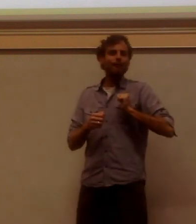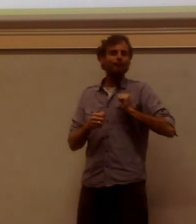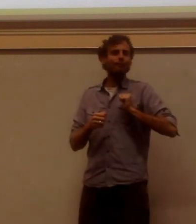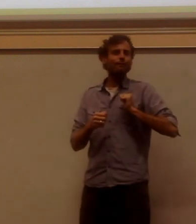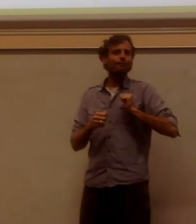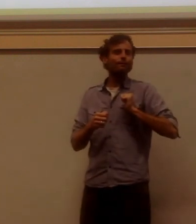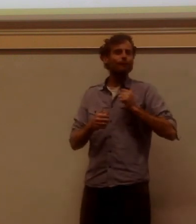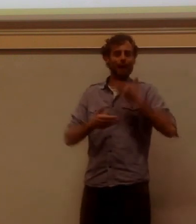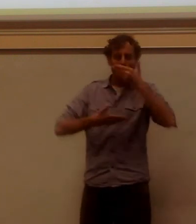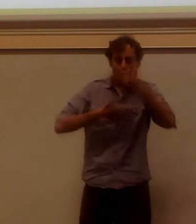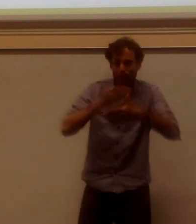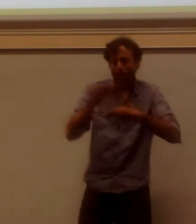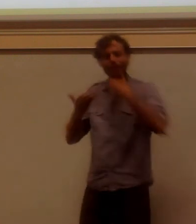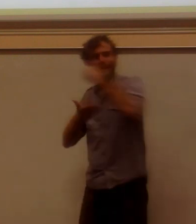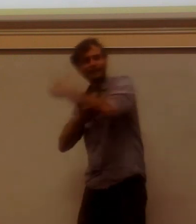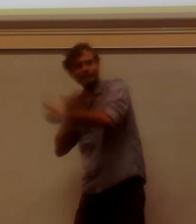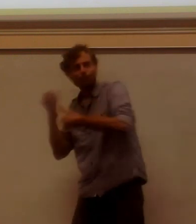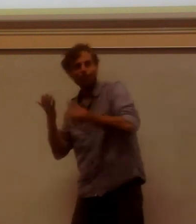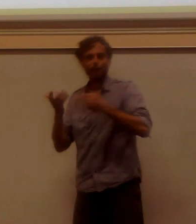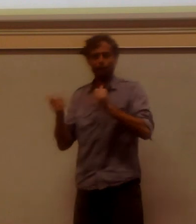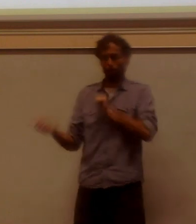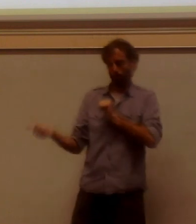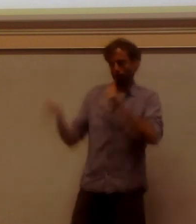MEP and their expectations, what they would expect